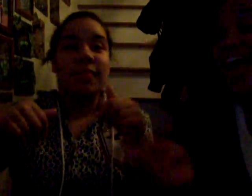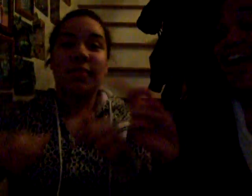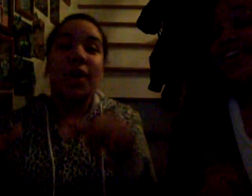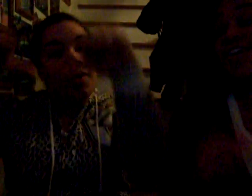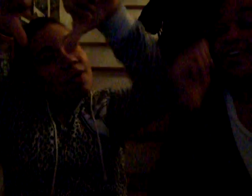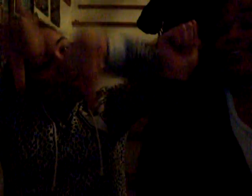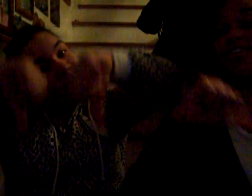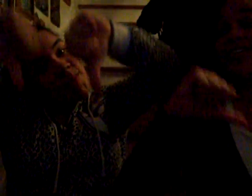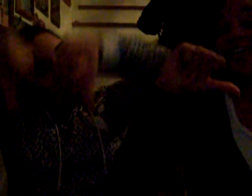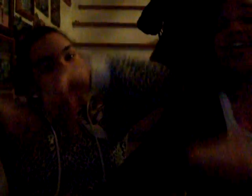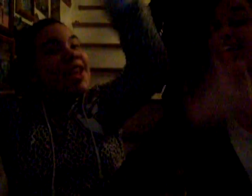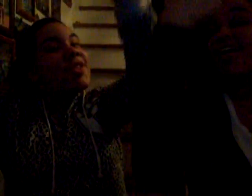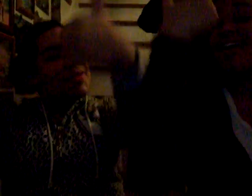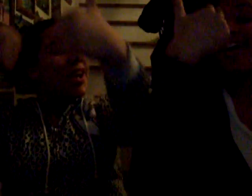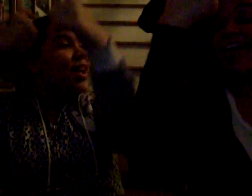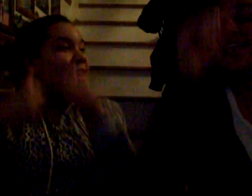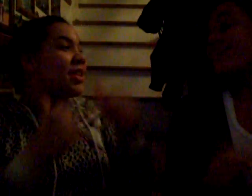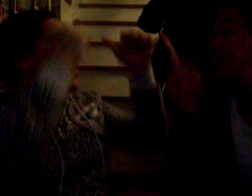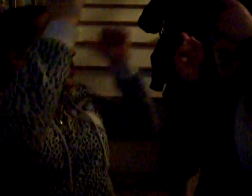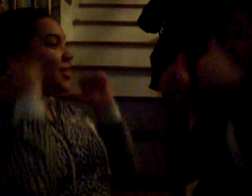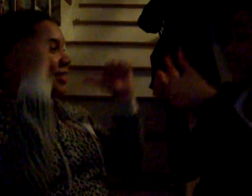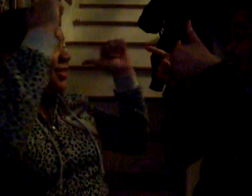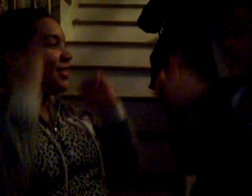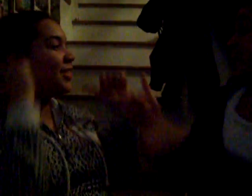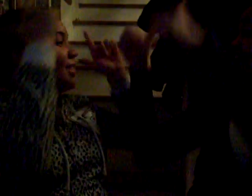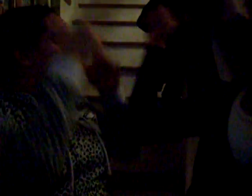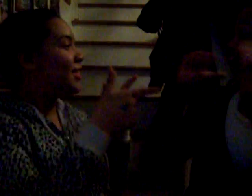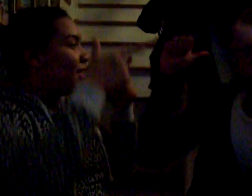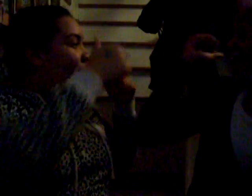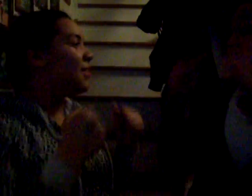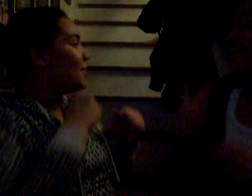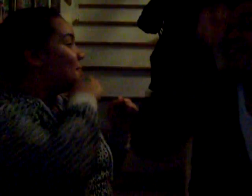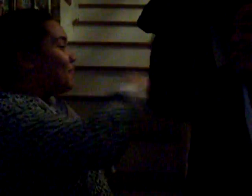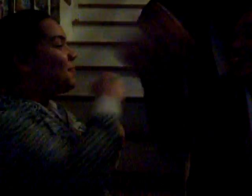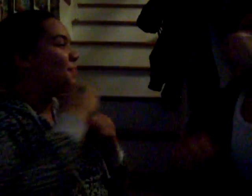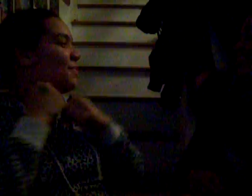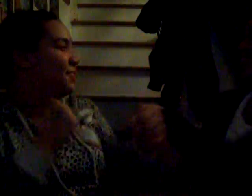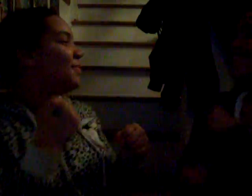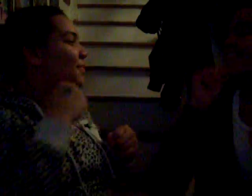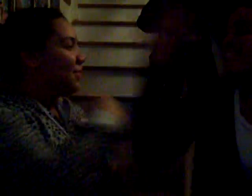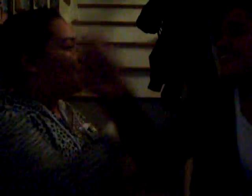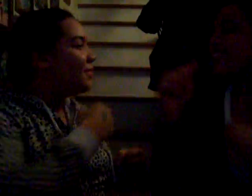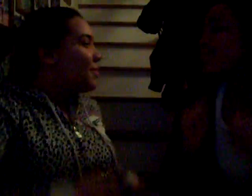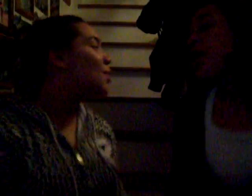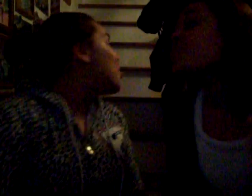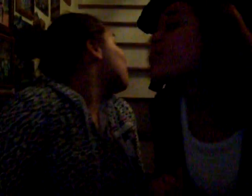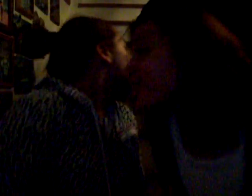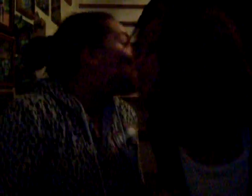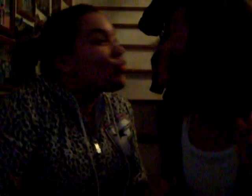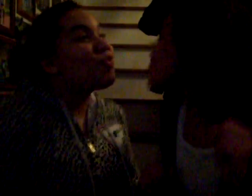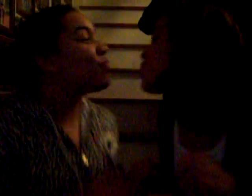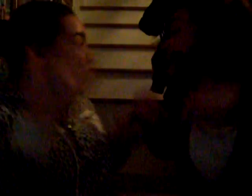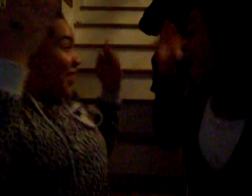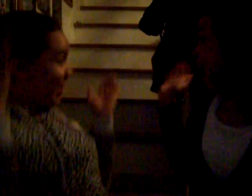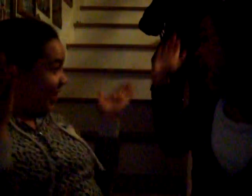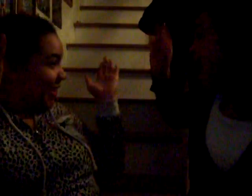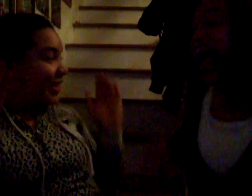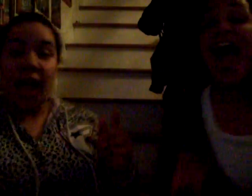down You're wrong when it's right It's black and it's white We fight, we break up We kiss, we make up